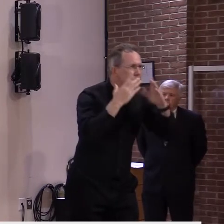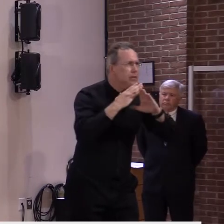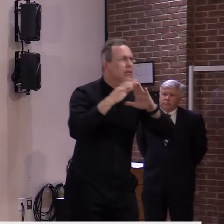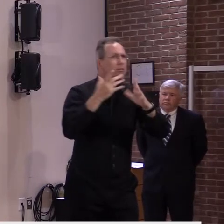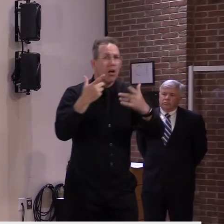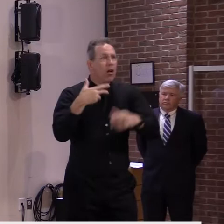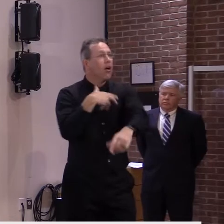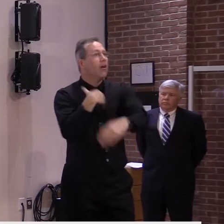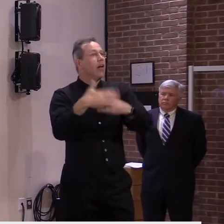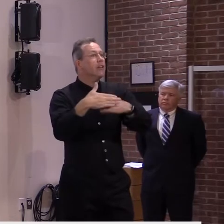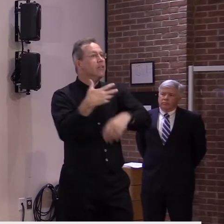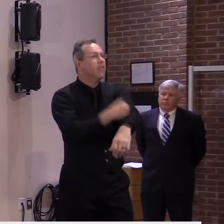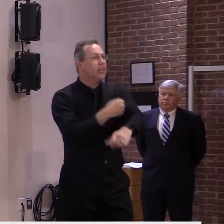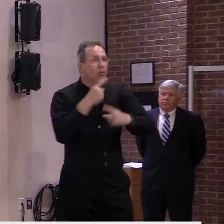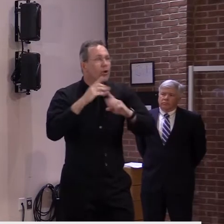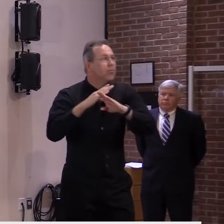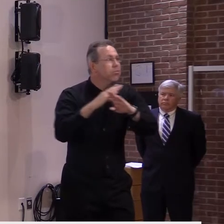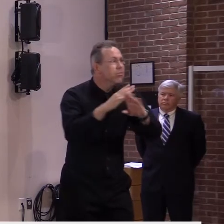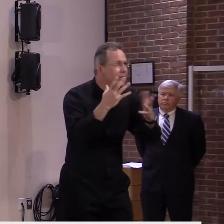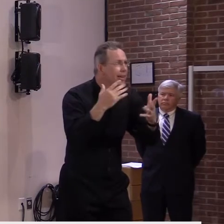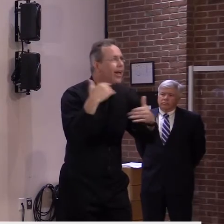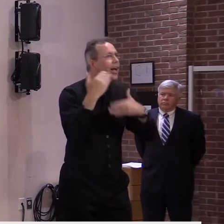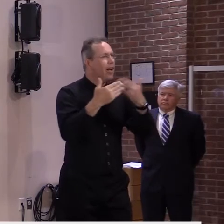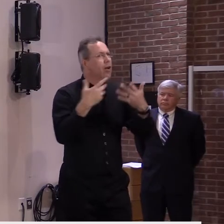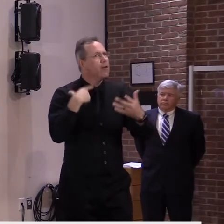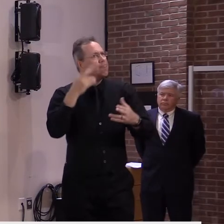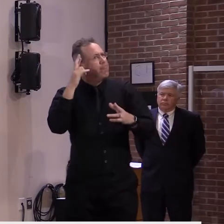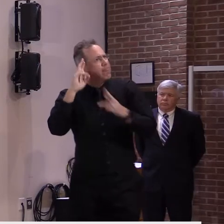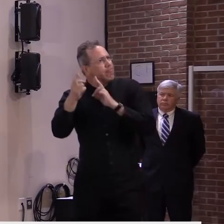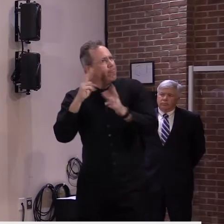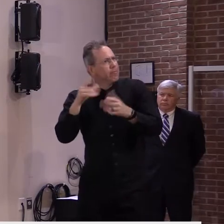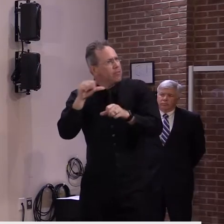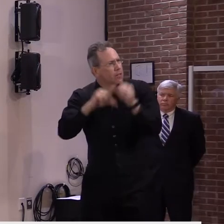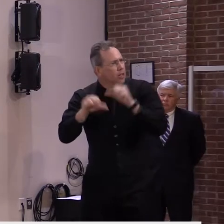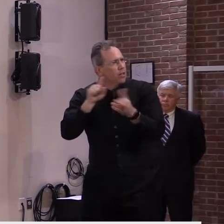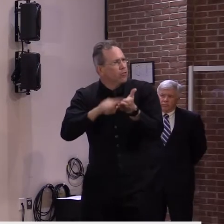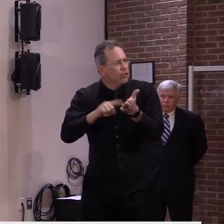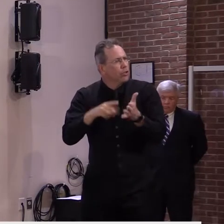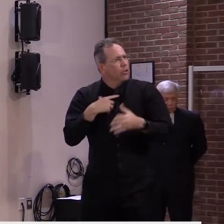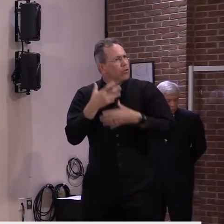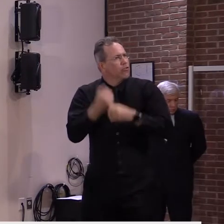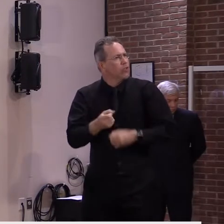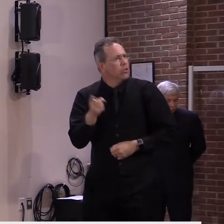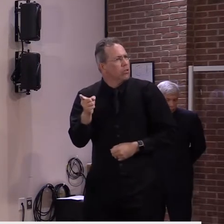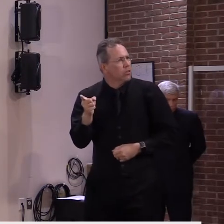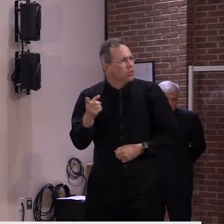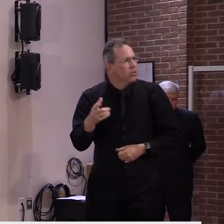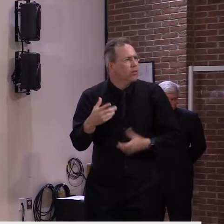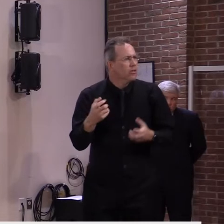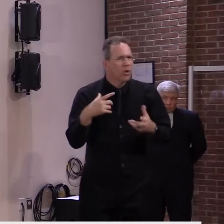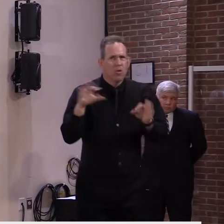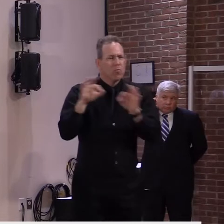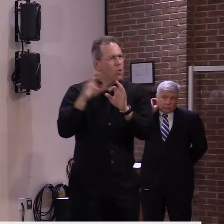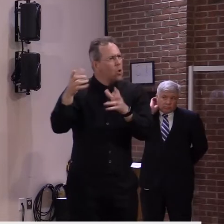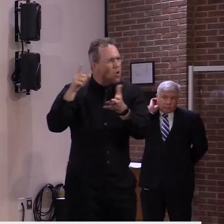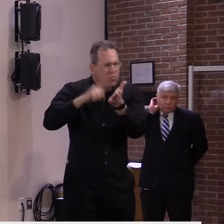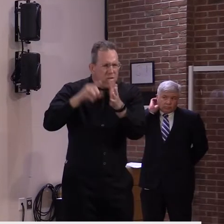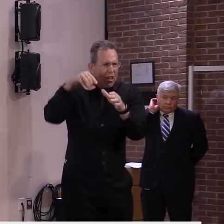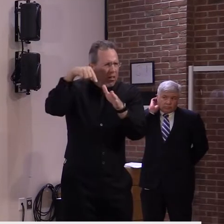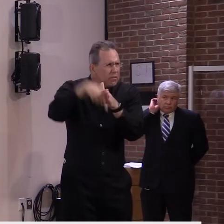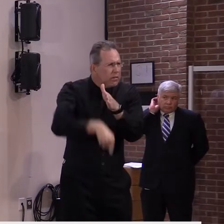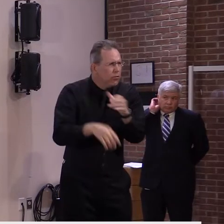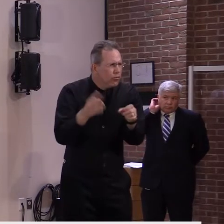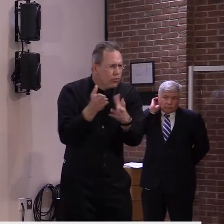And the healthcare experts and the scientists said it's safe. So we're going to continue to follow their